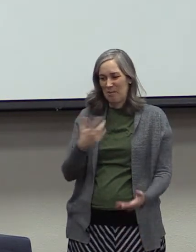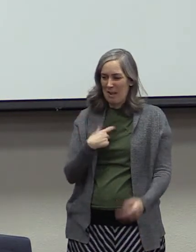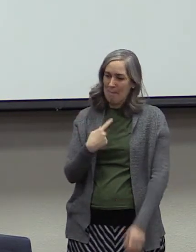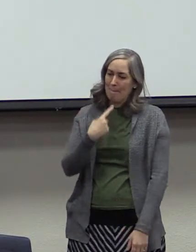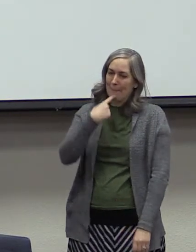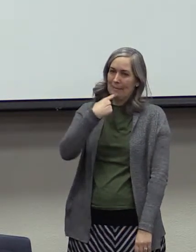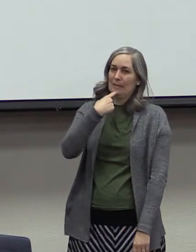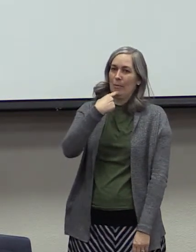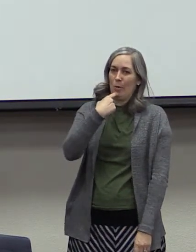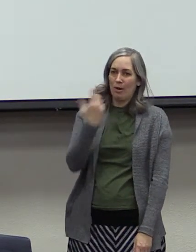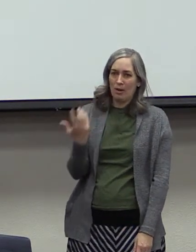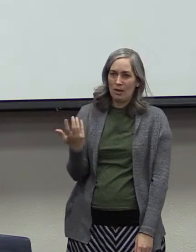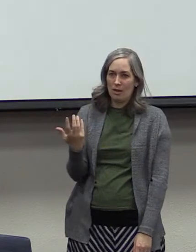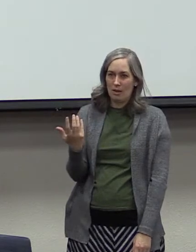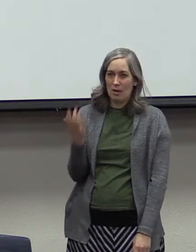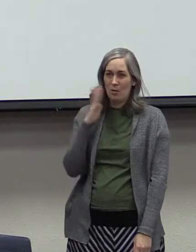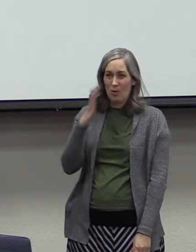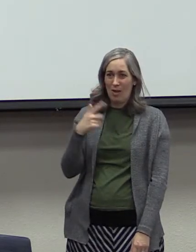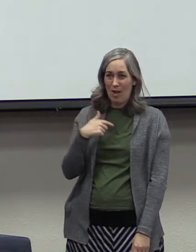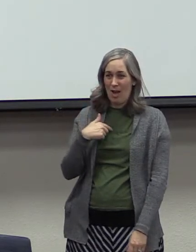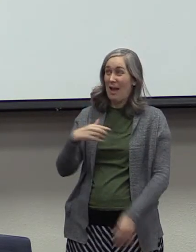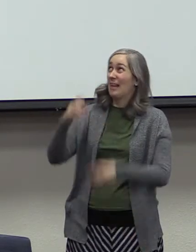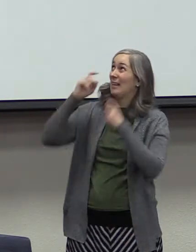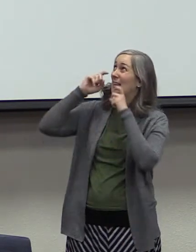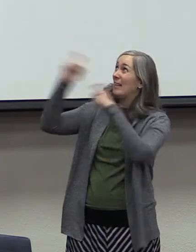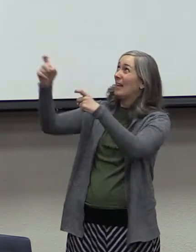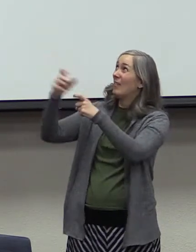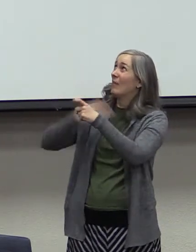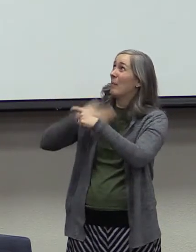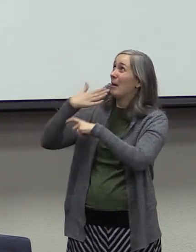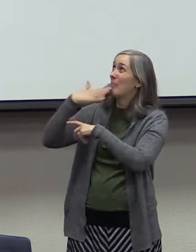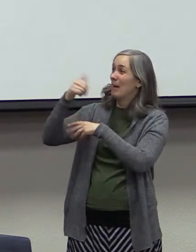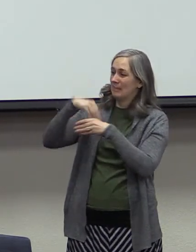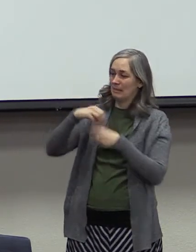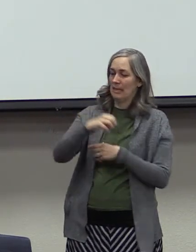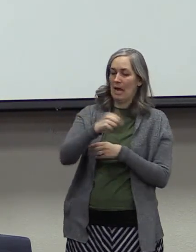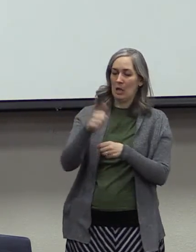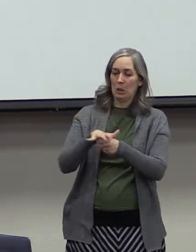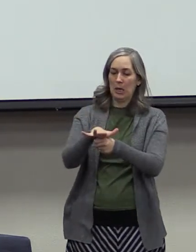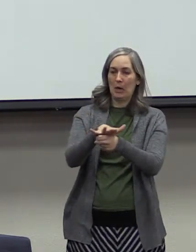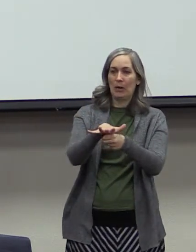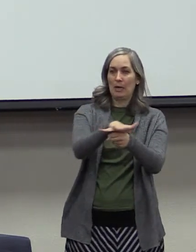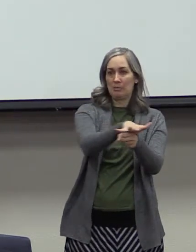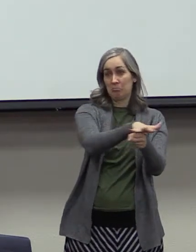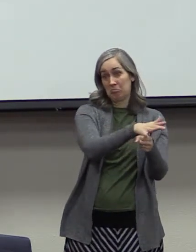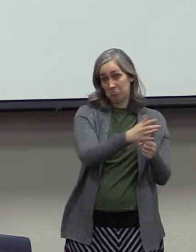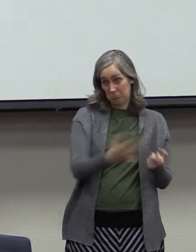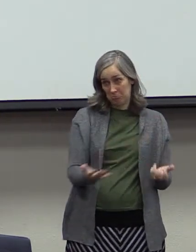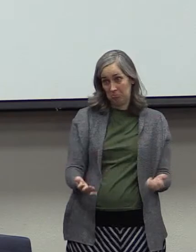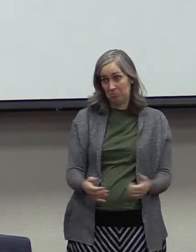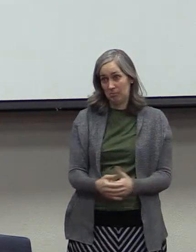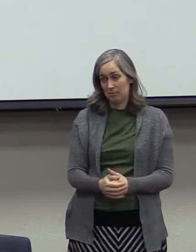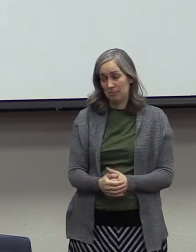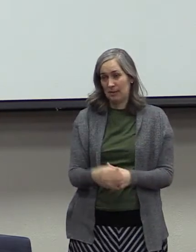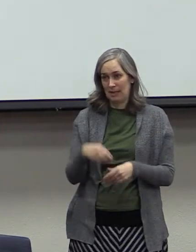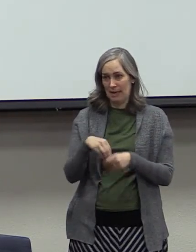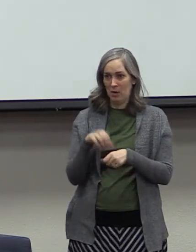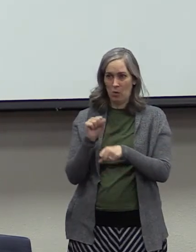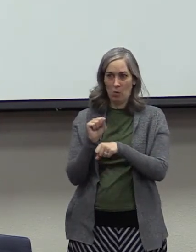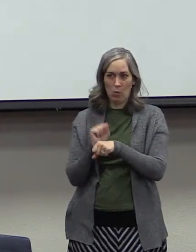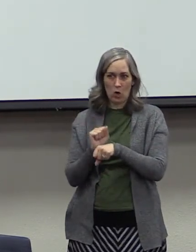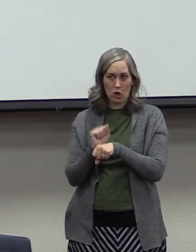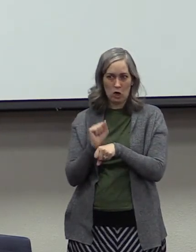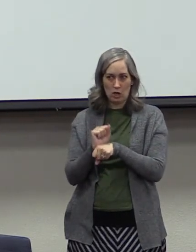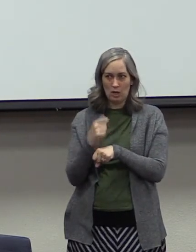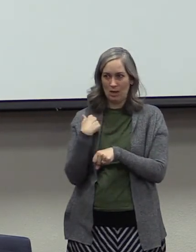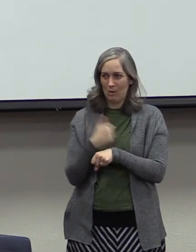disappointed. But will I give Him my best in the other areas? In the working situation,